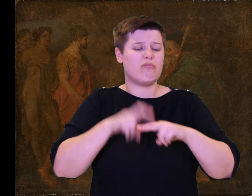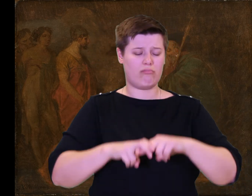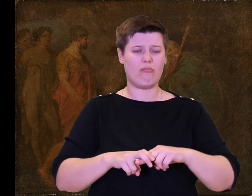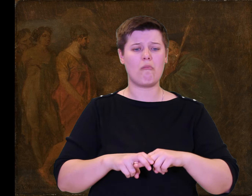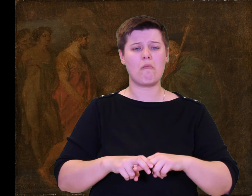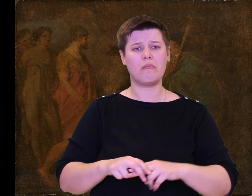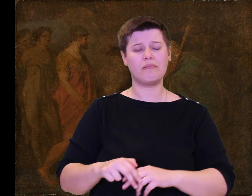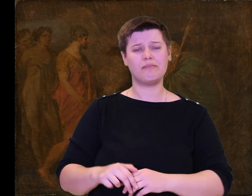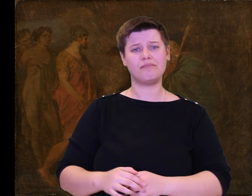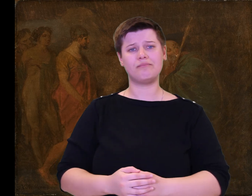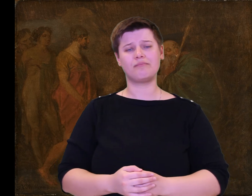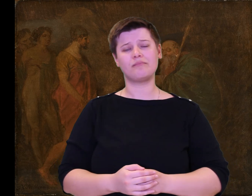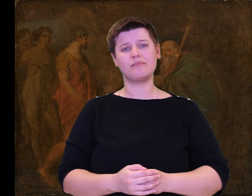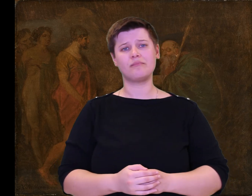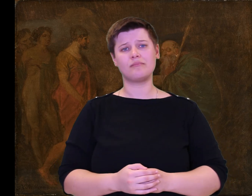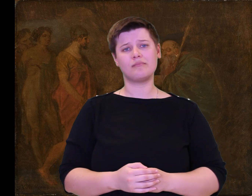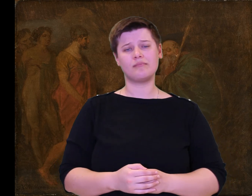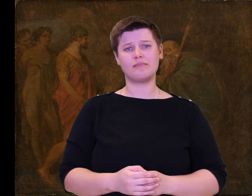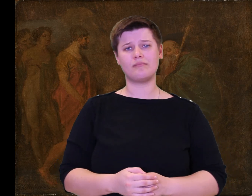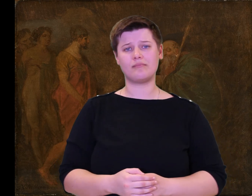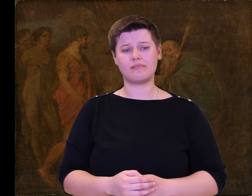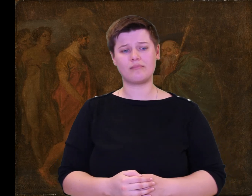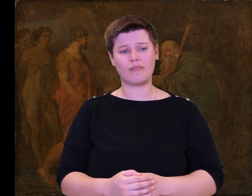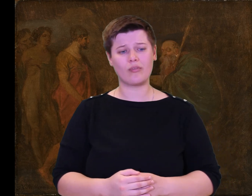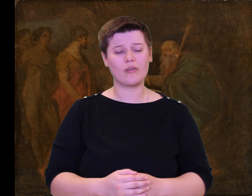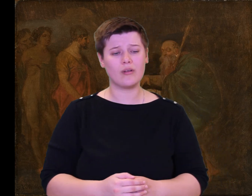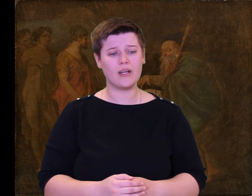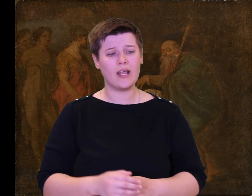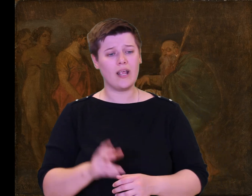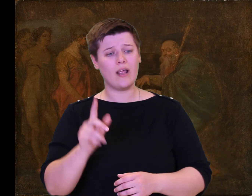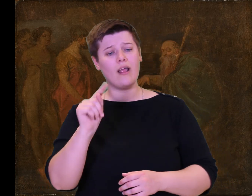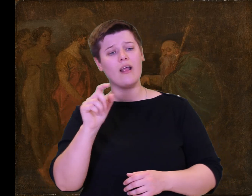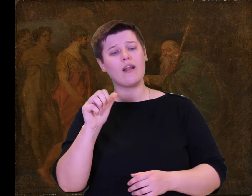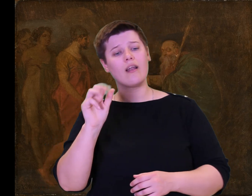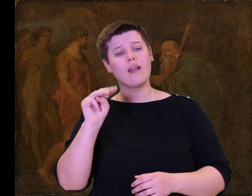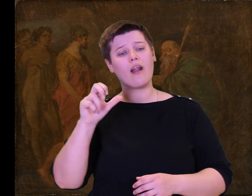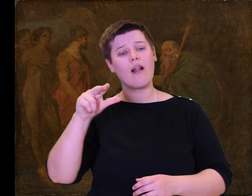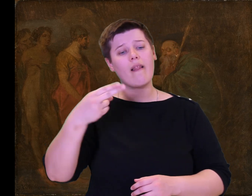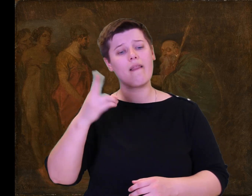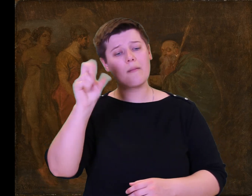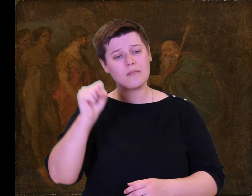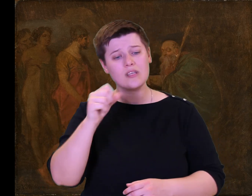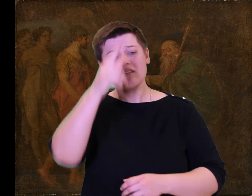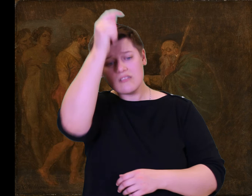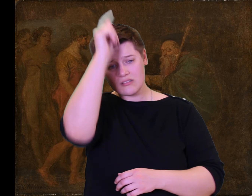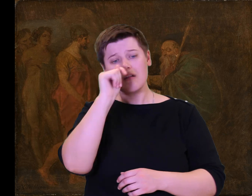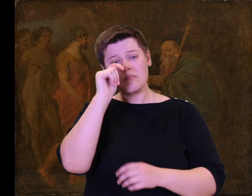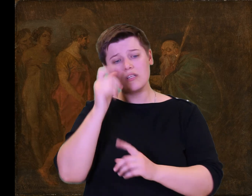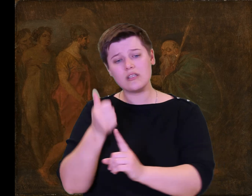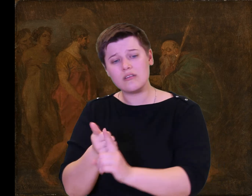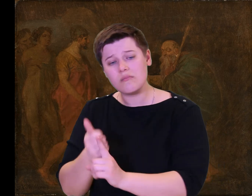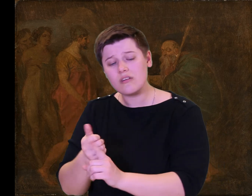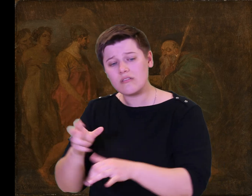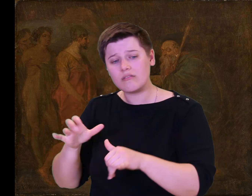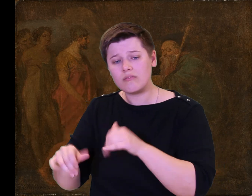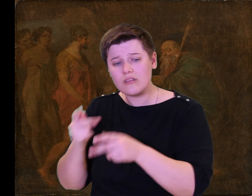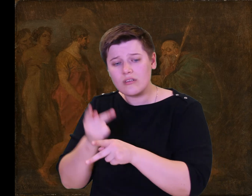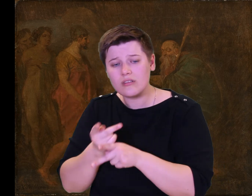not return? And tell me what my wife is thinking, and her plans. Does she stay with our son